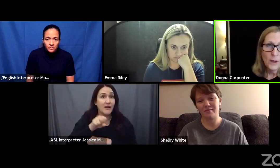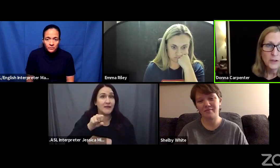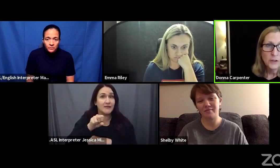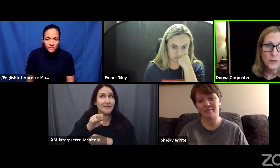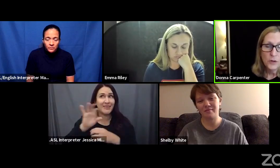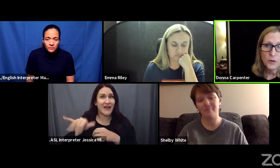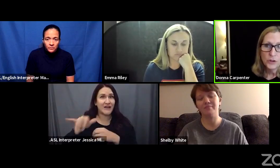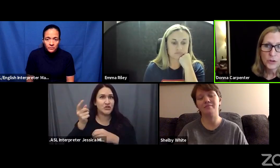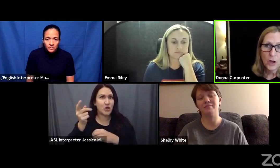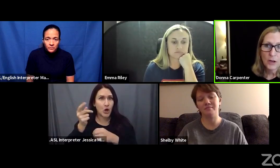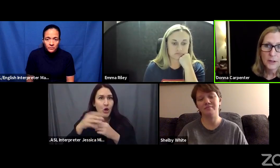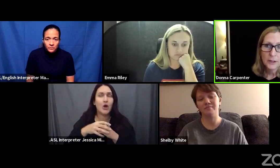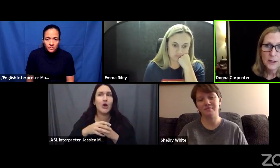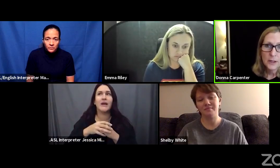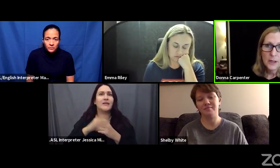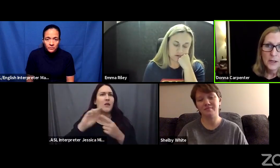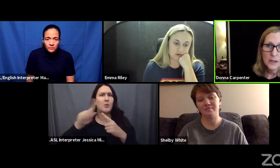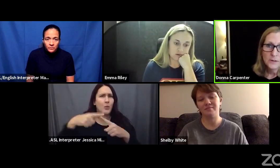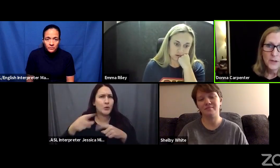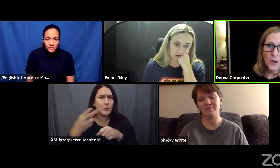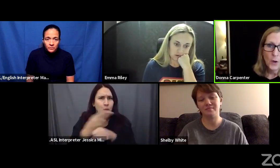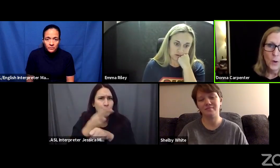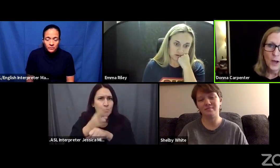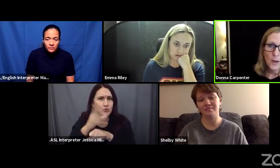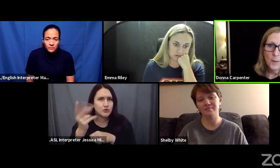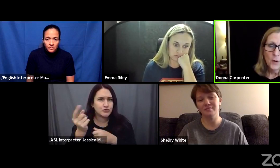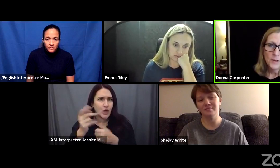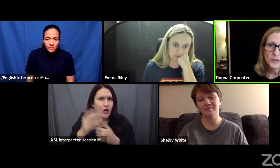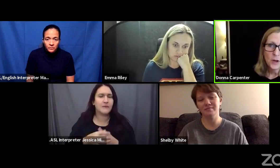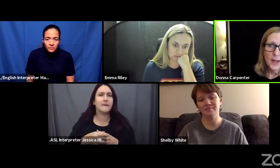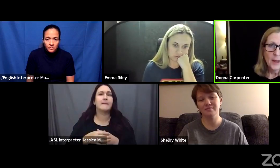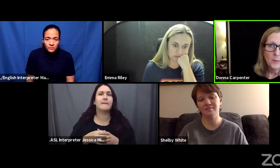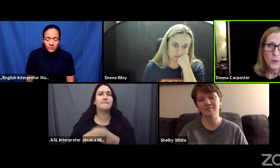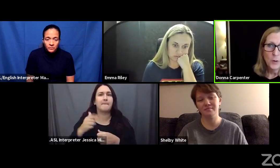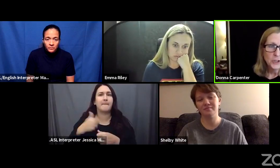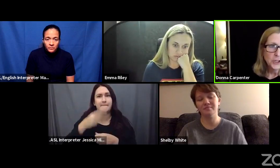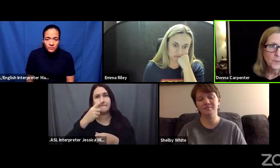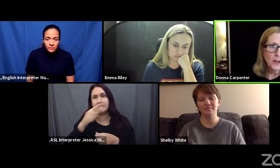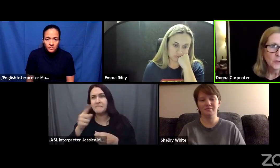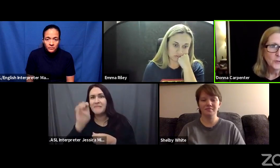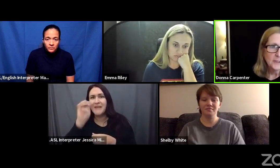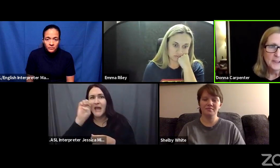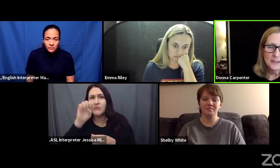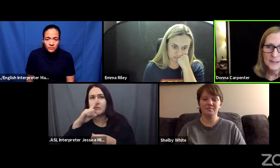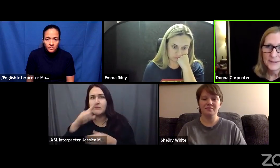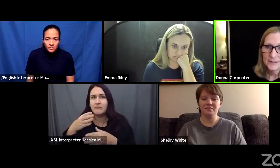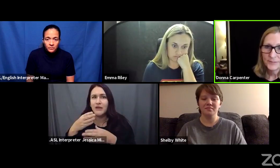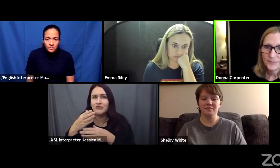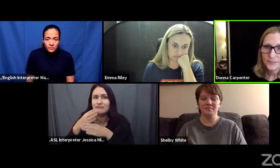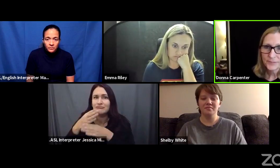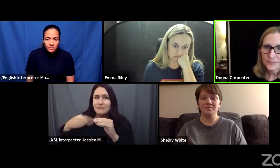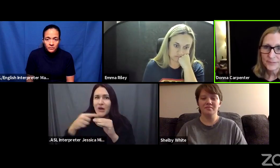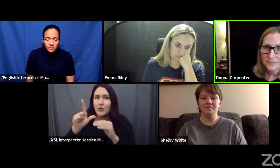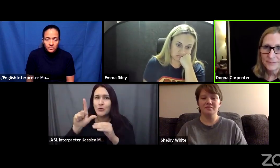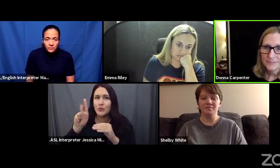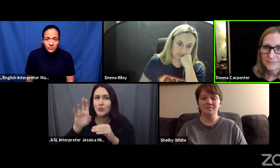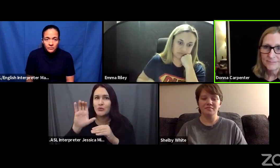dog and when do you use your dog? So I'll go ahead and start. Emma, you want to share about Lucy?